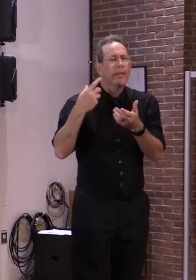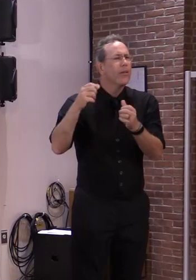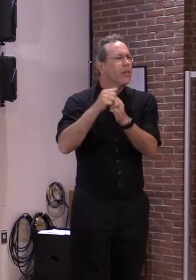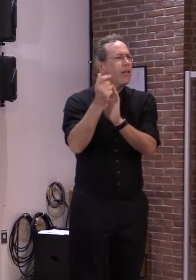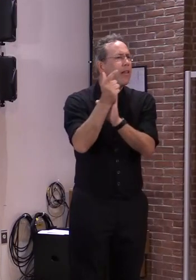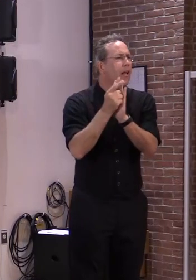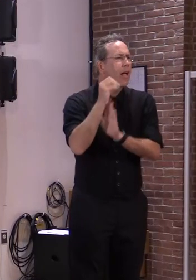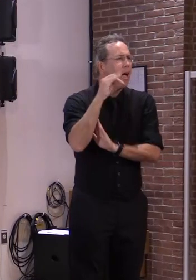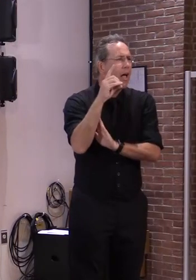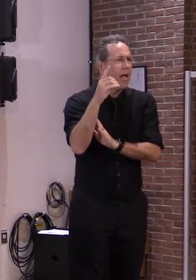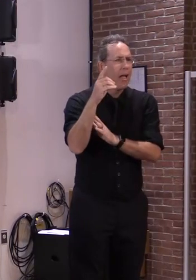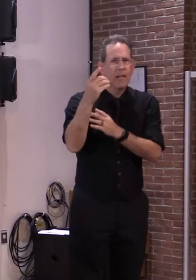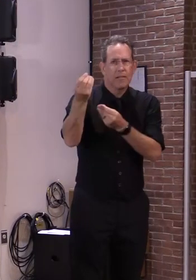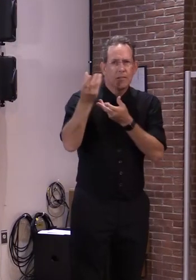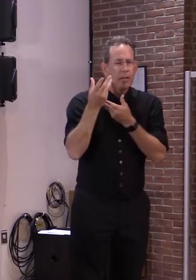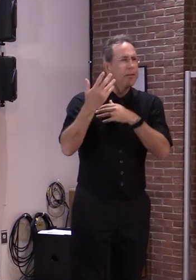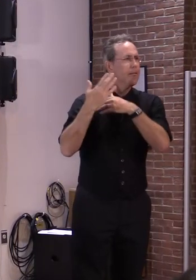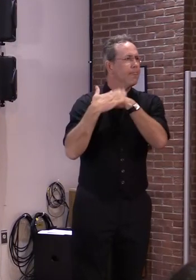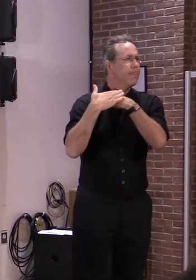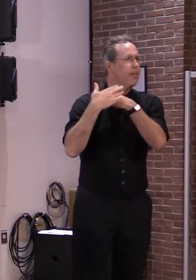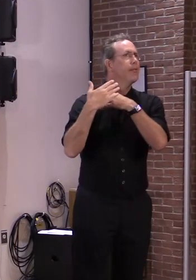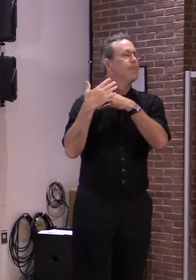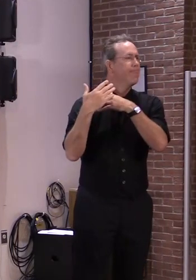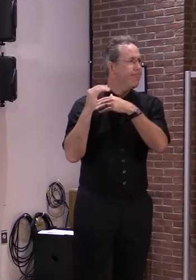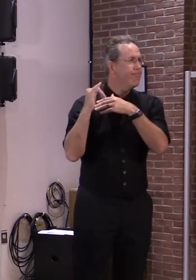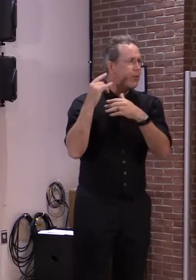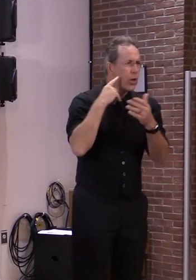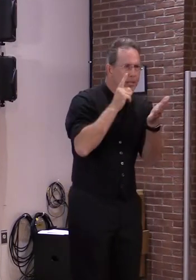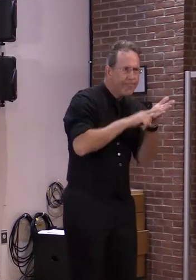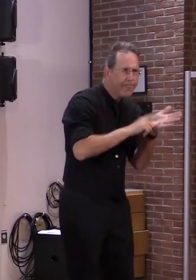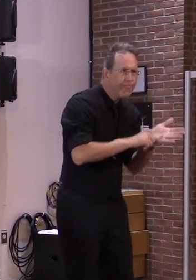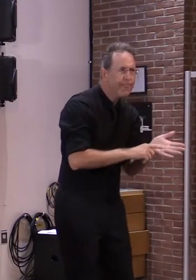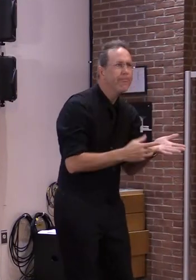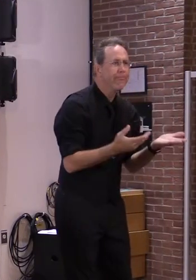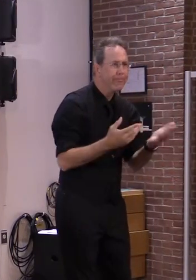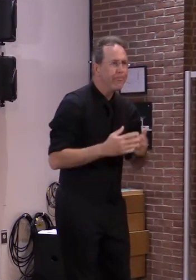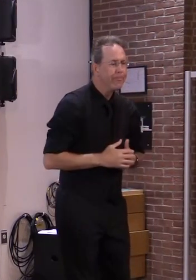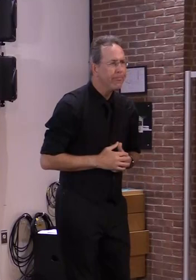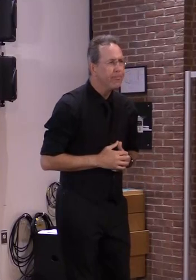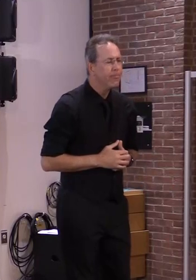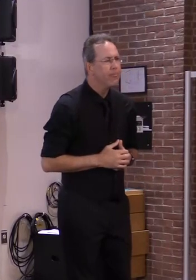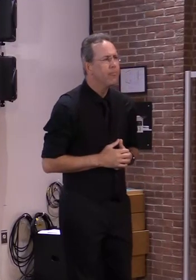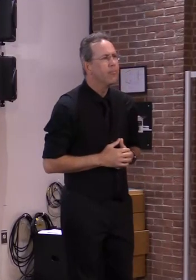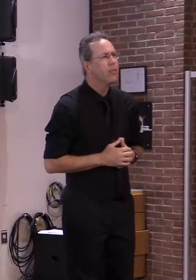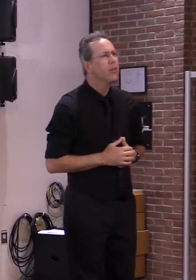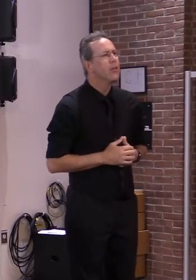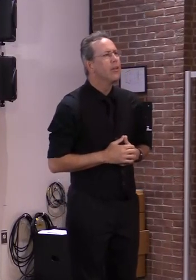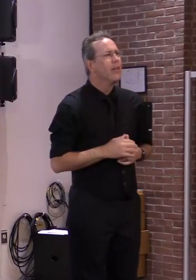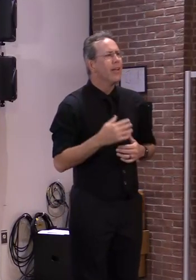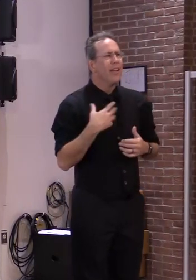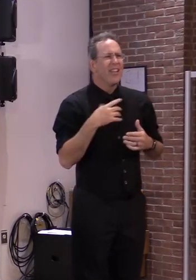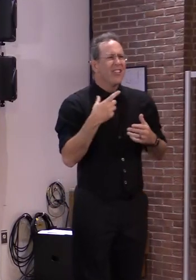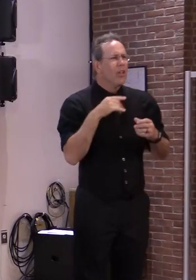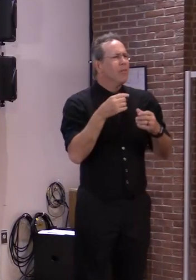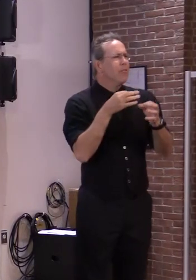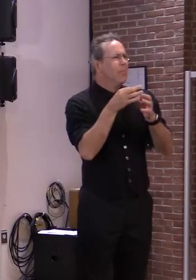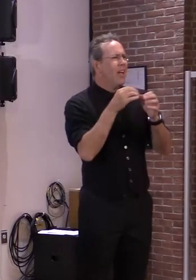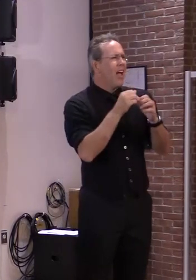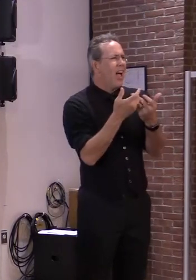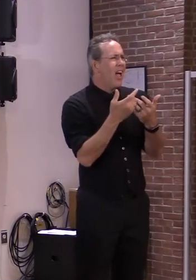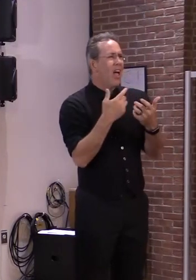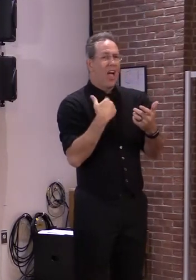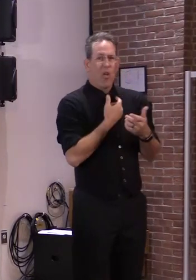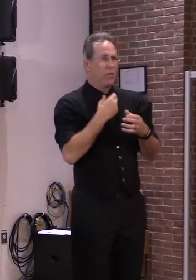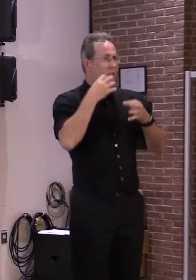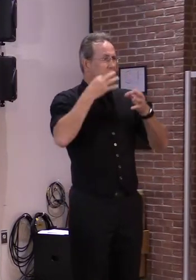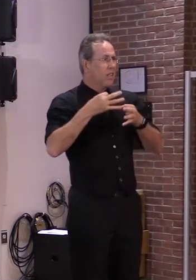them for some time. I just want to sort of recap how we came to this agreement of what we were going to do. It wasn't,